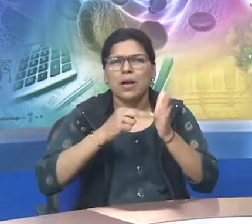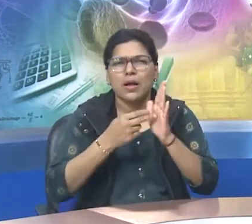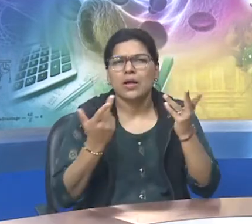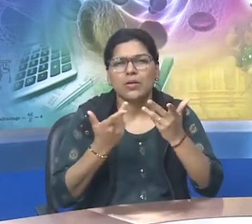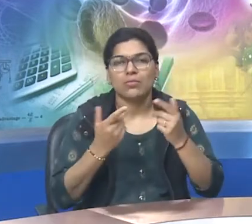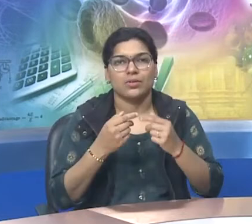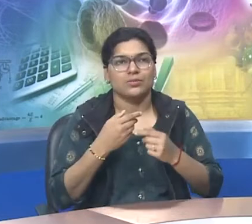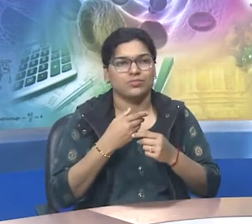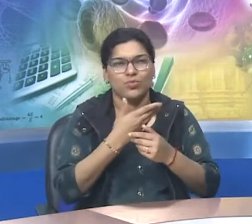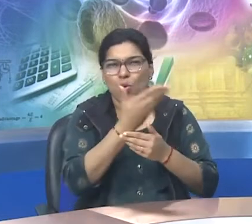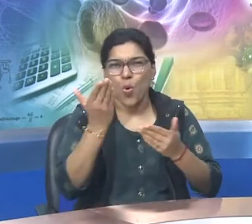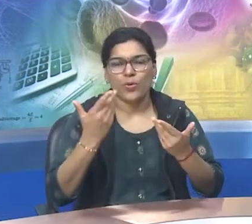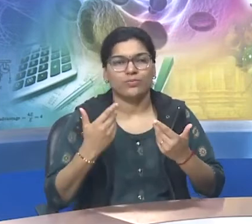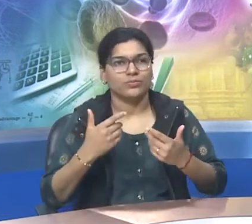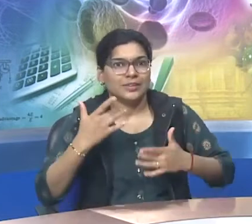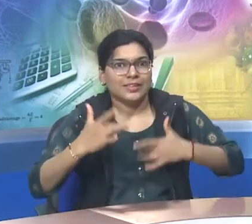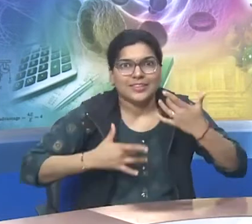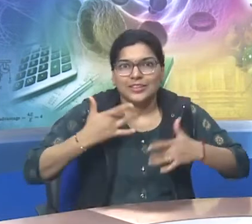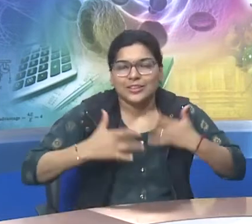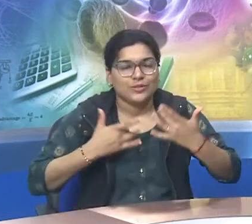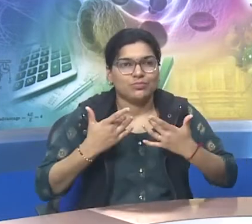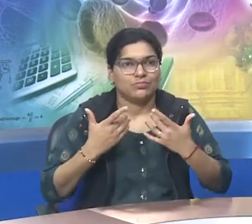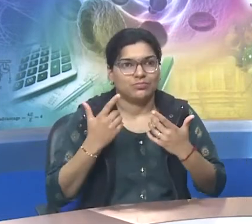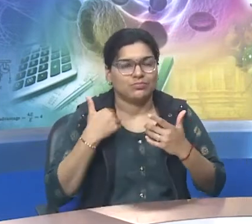This word is blood cold.